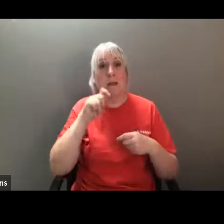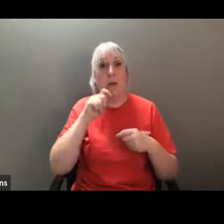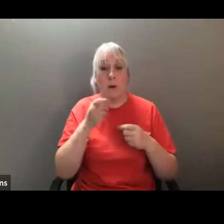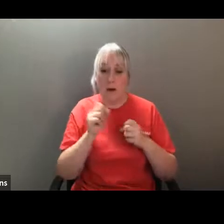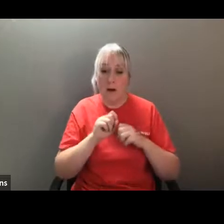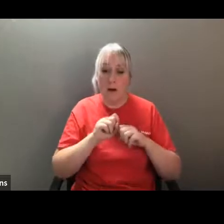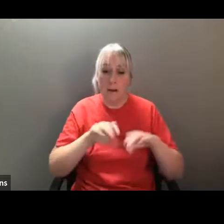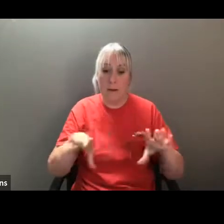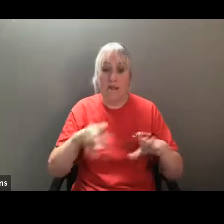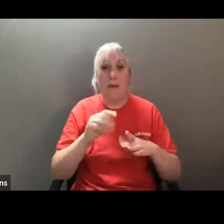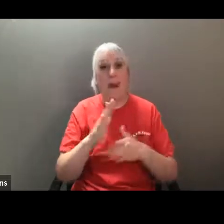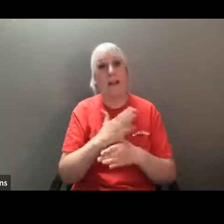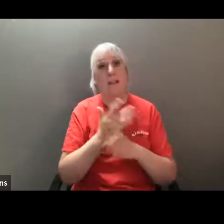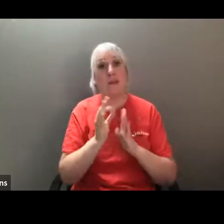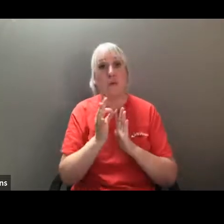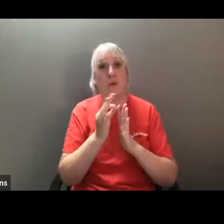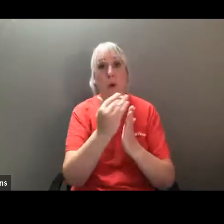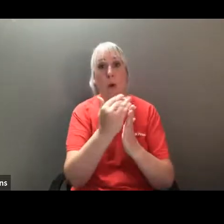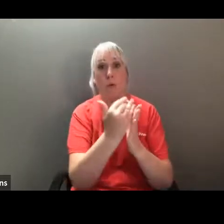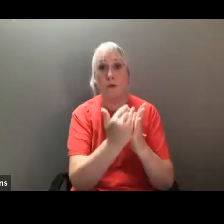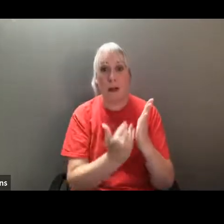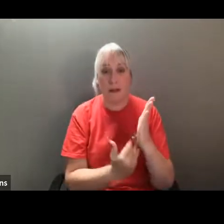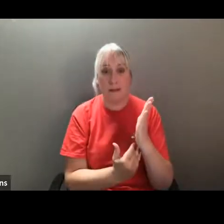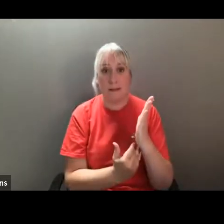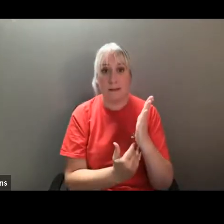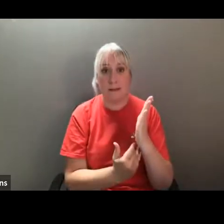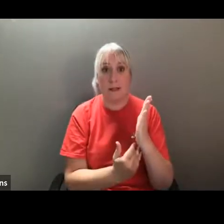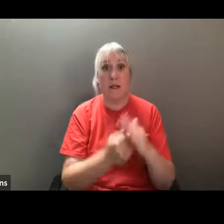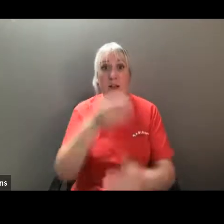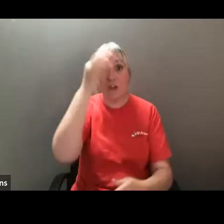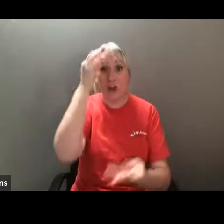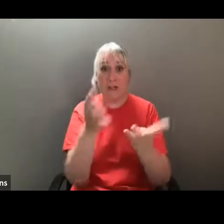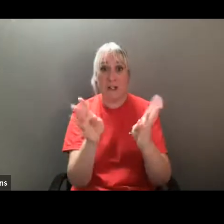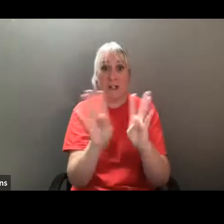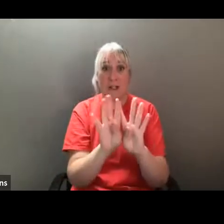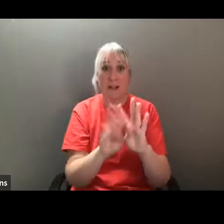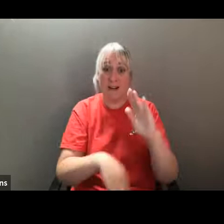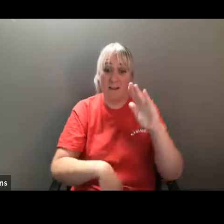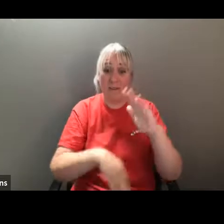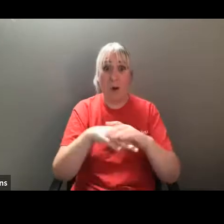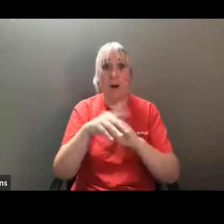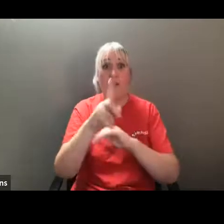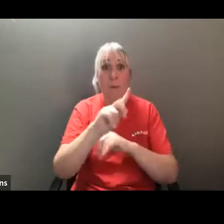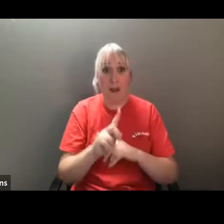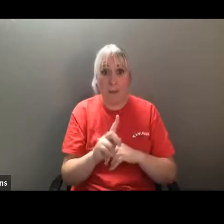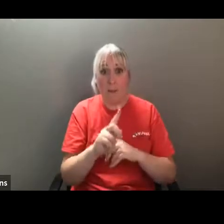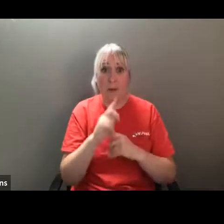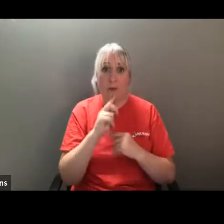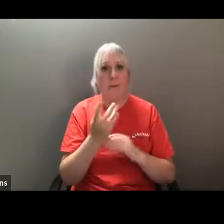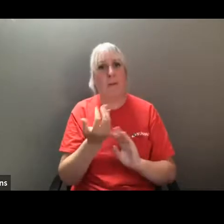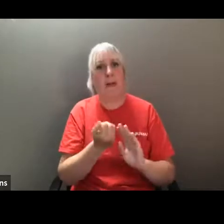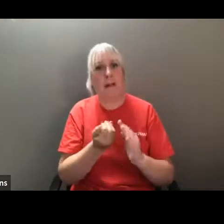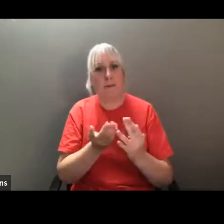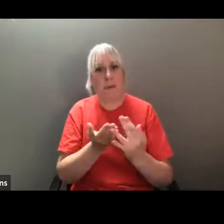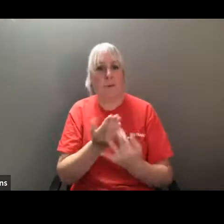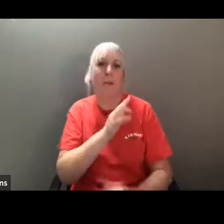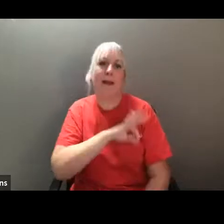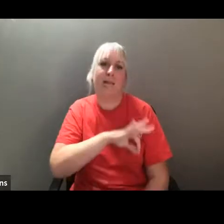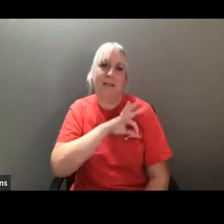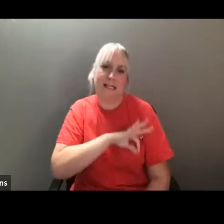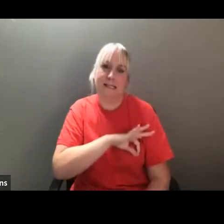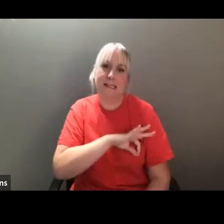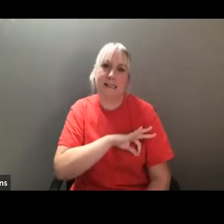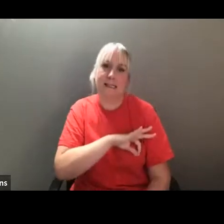next month. The Commission is made up entirely of people who are currently or recently have been on benefits. Over the